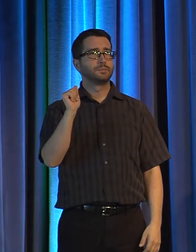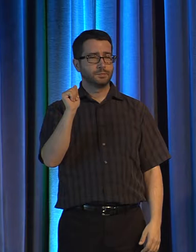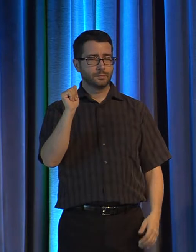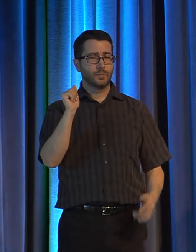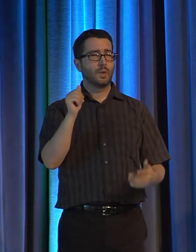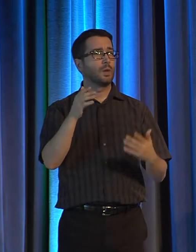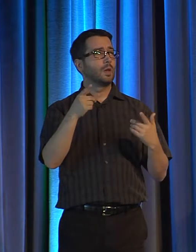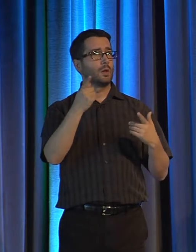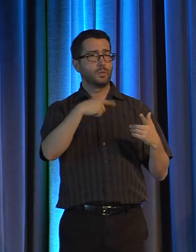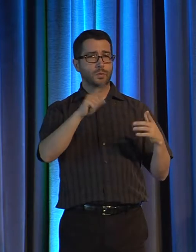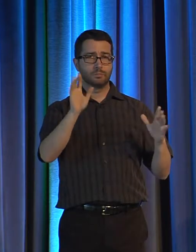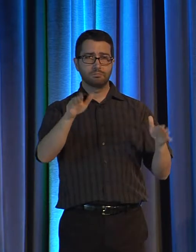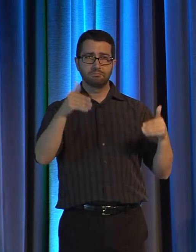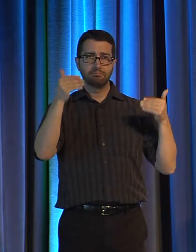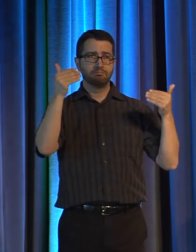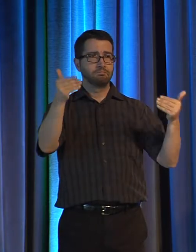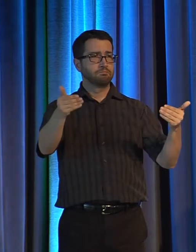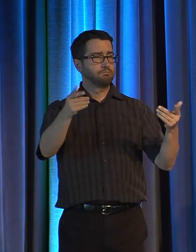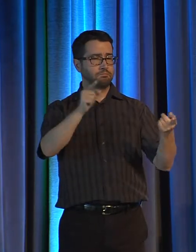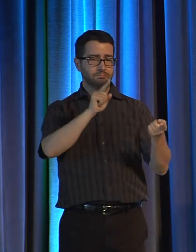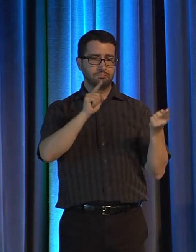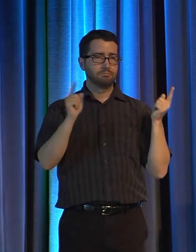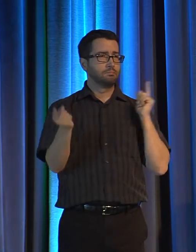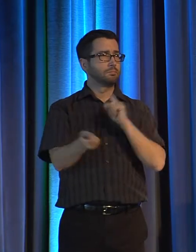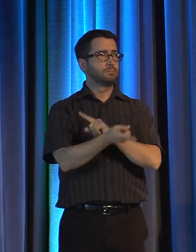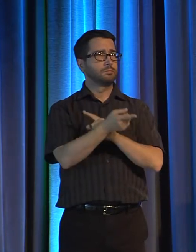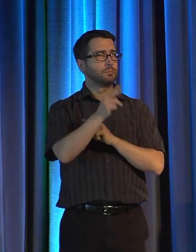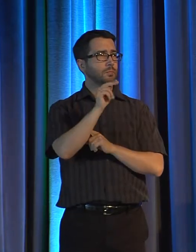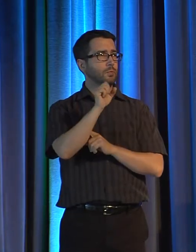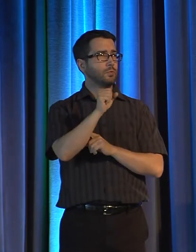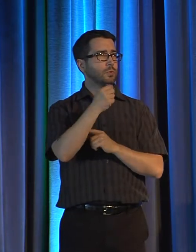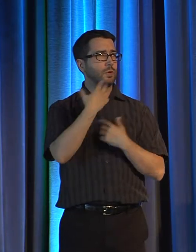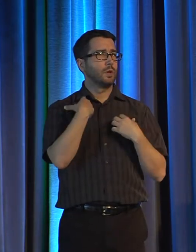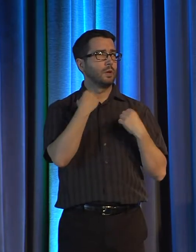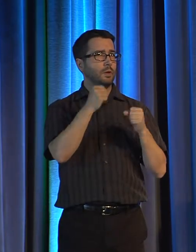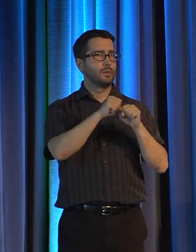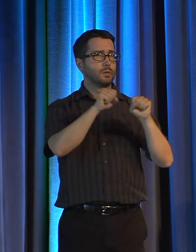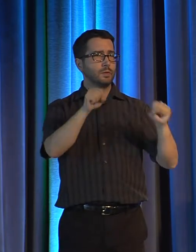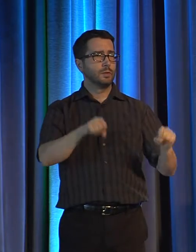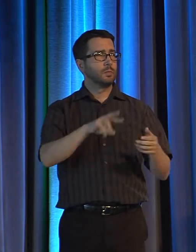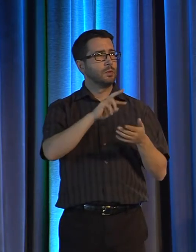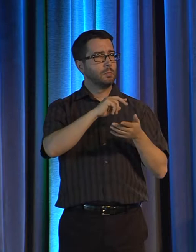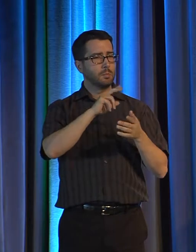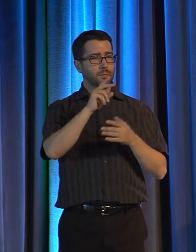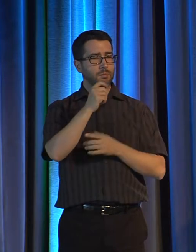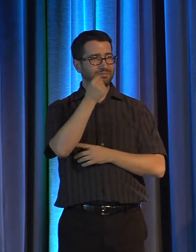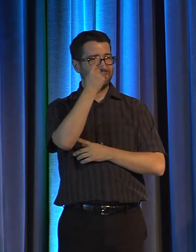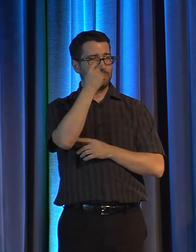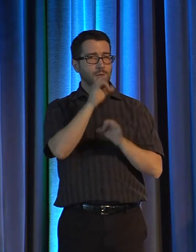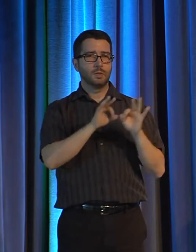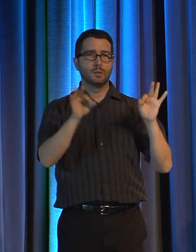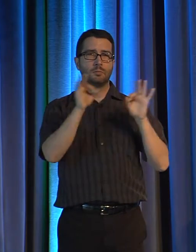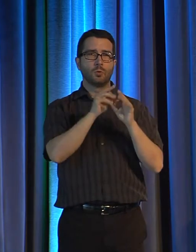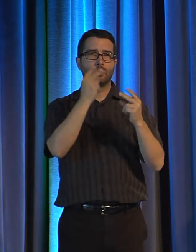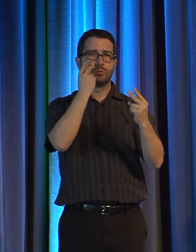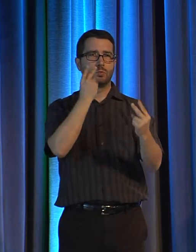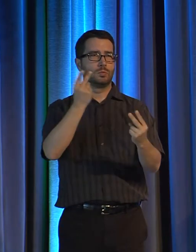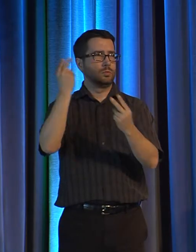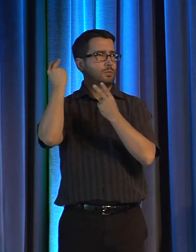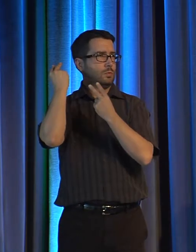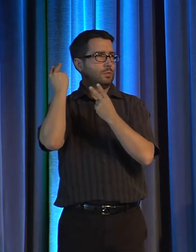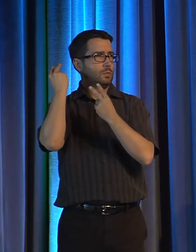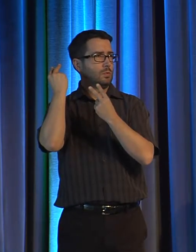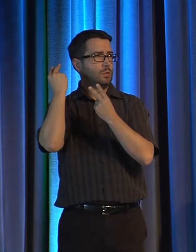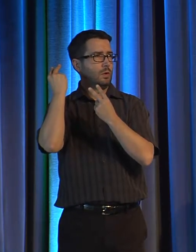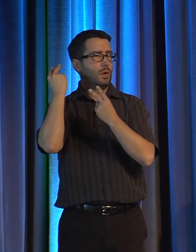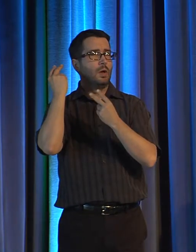the Nova Scotia health system, we need to reflect certainly on the progress that we've made, but we also need